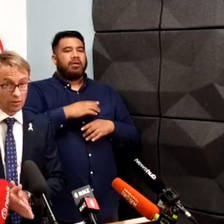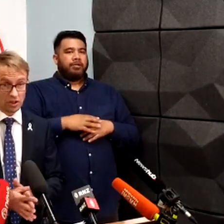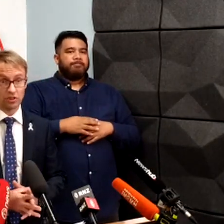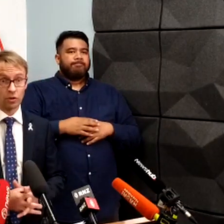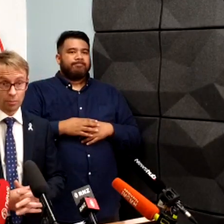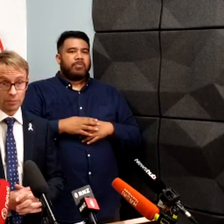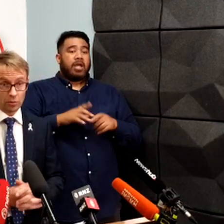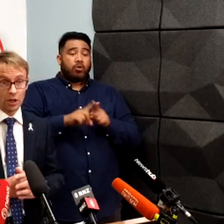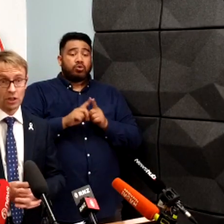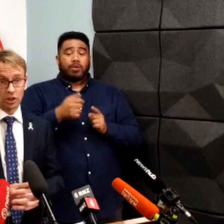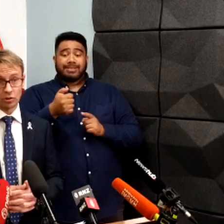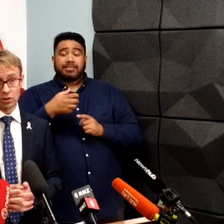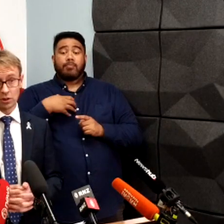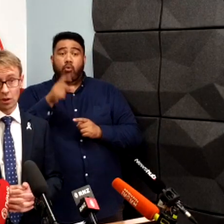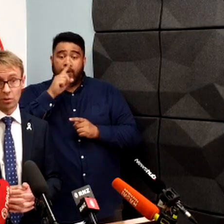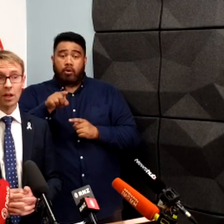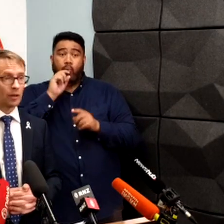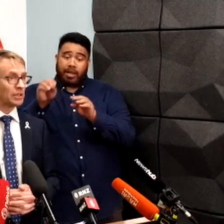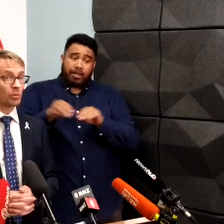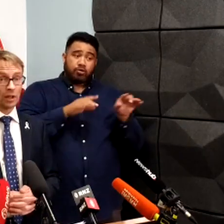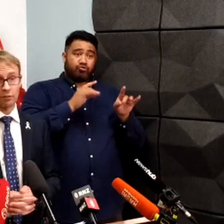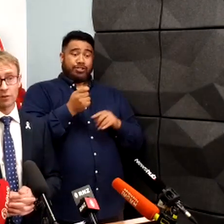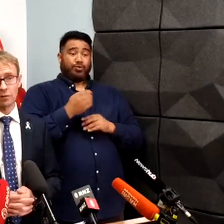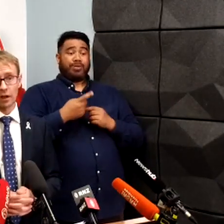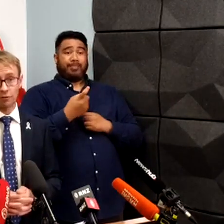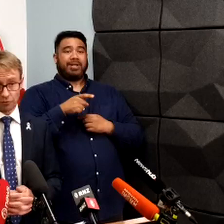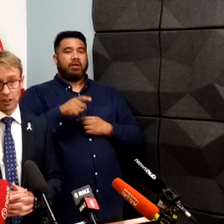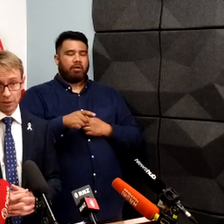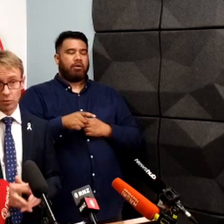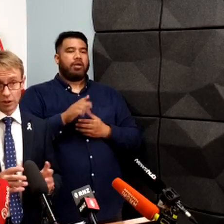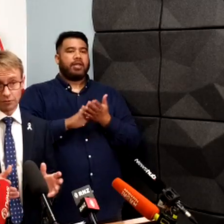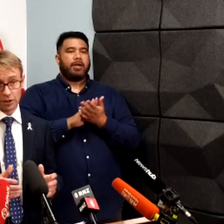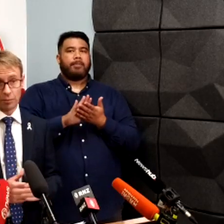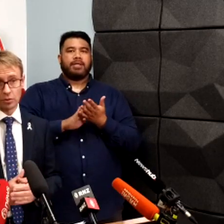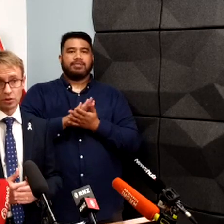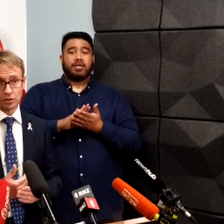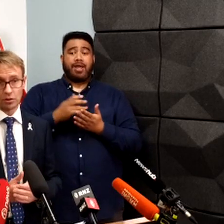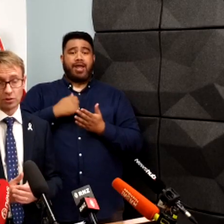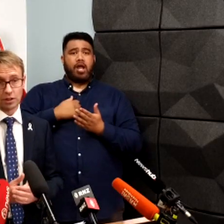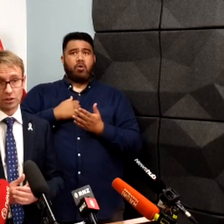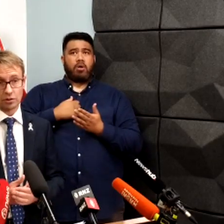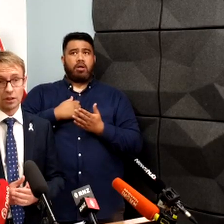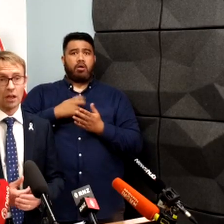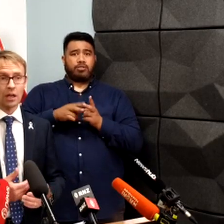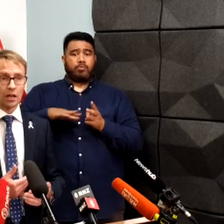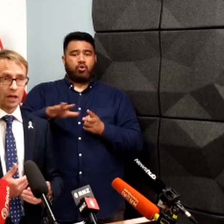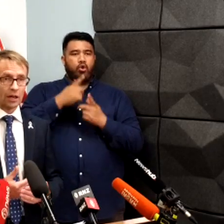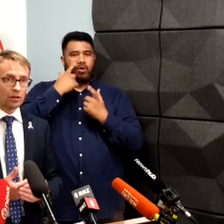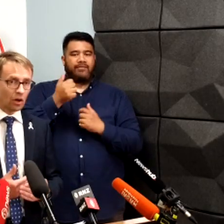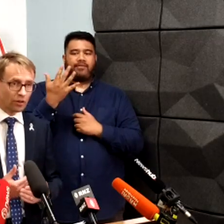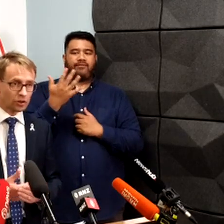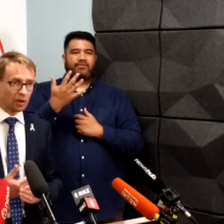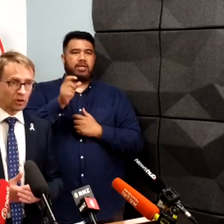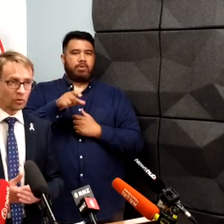especially with those 6 further people scheduled to go. That means we'll have 15 people left in our burns units across the country.